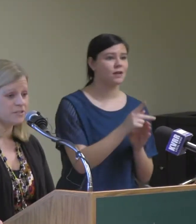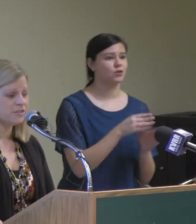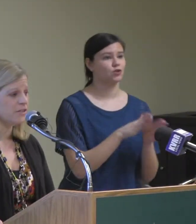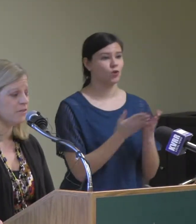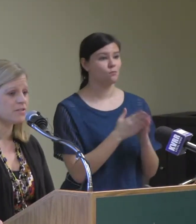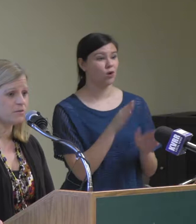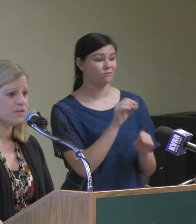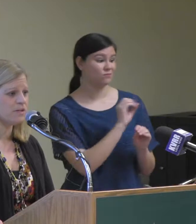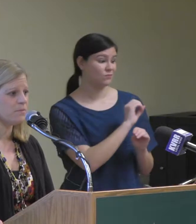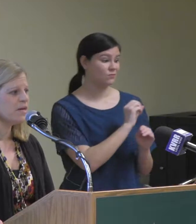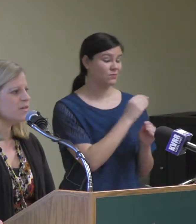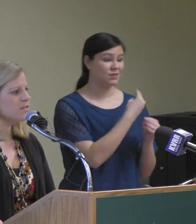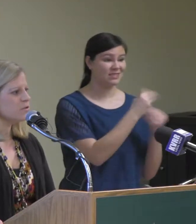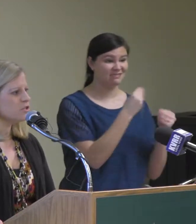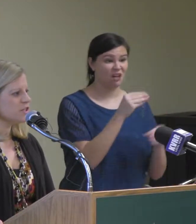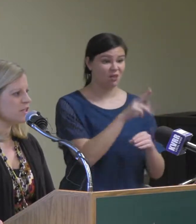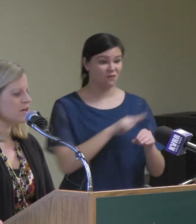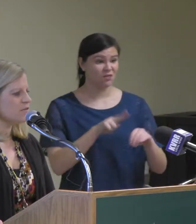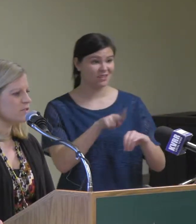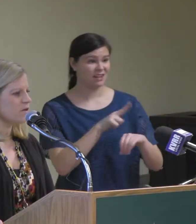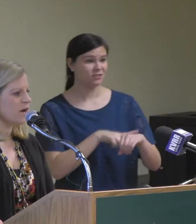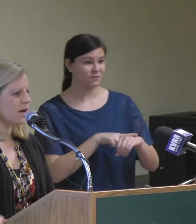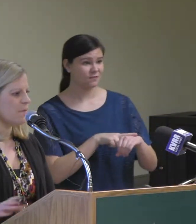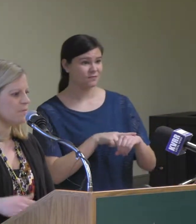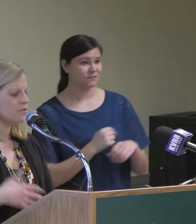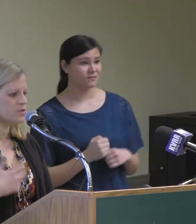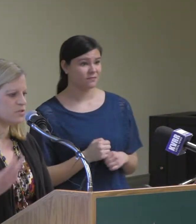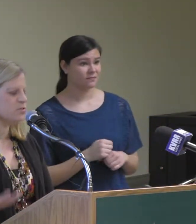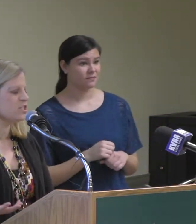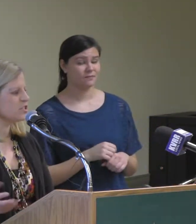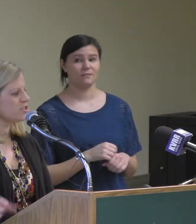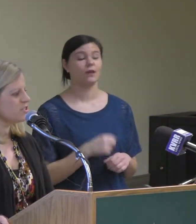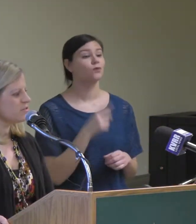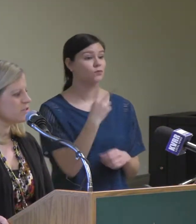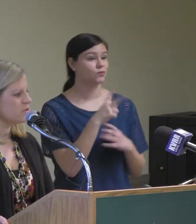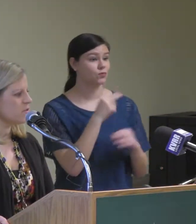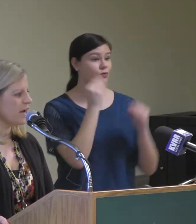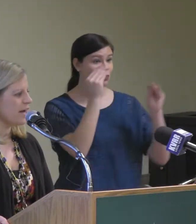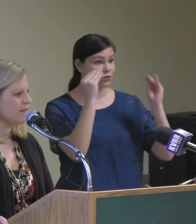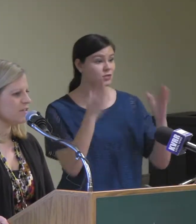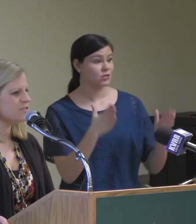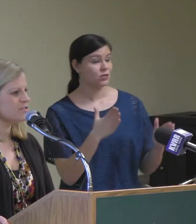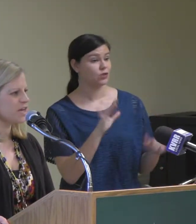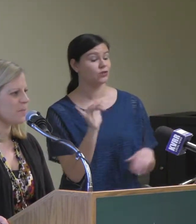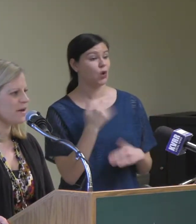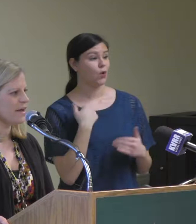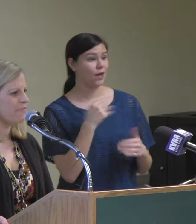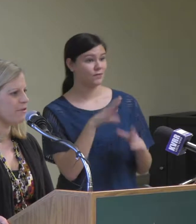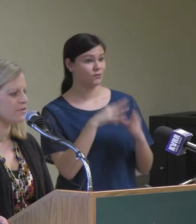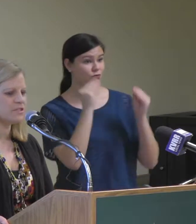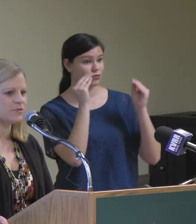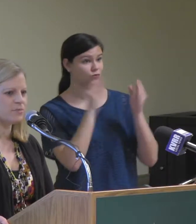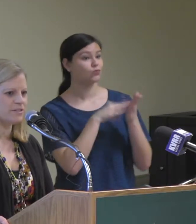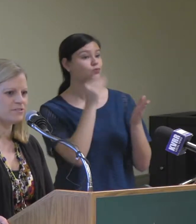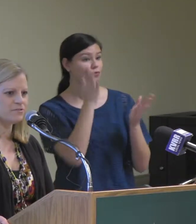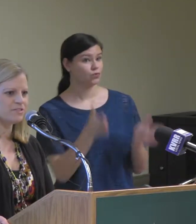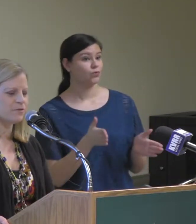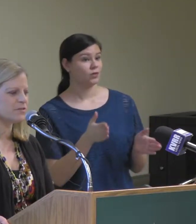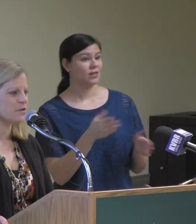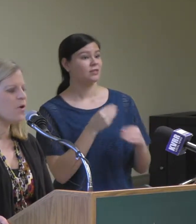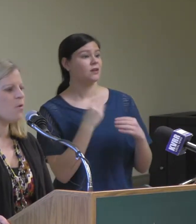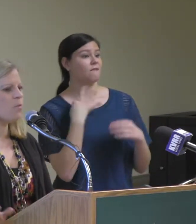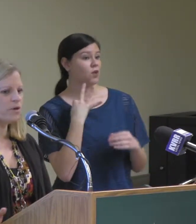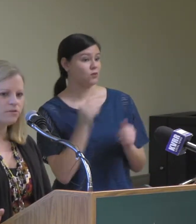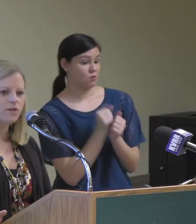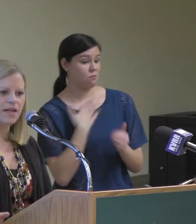nation actually as a curriculum. So she also, those two teachers also had their students come in and volunteer with my students. So it